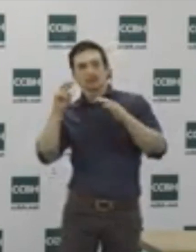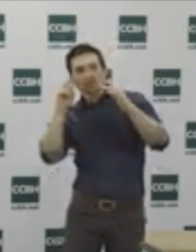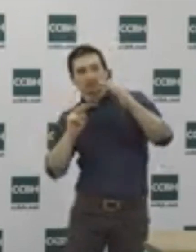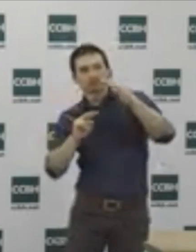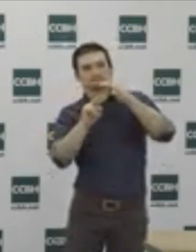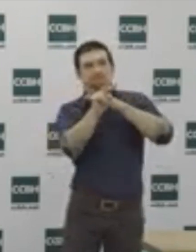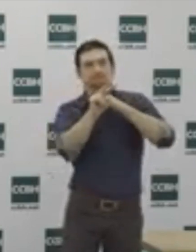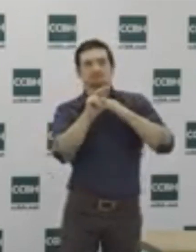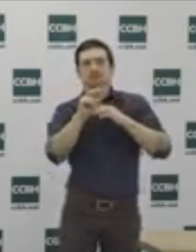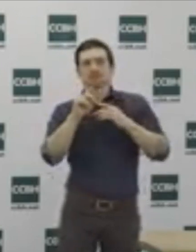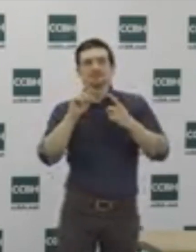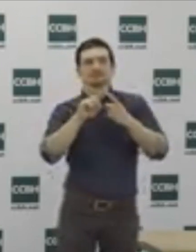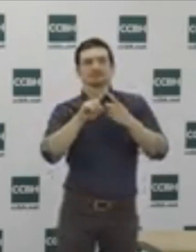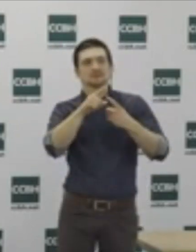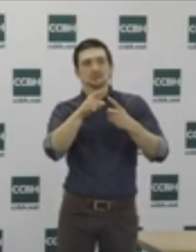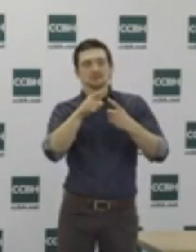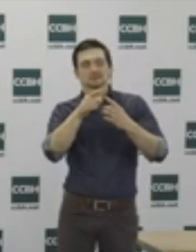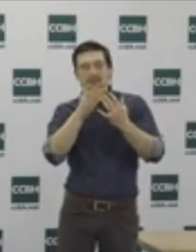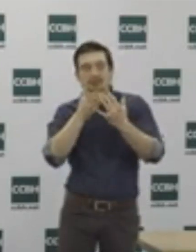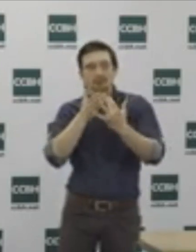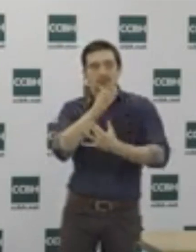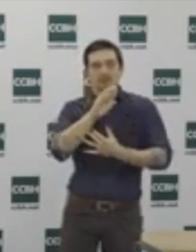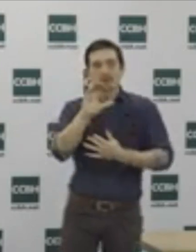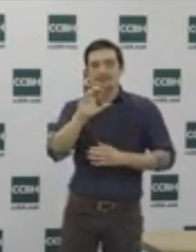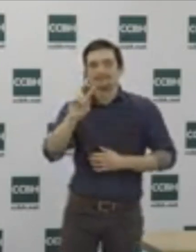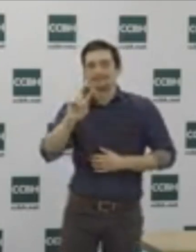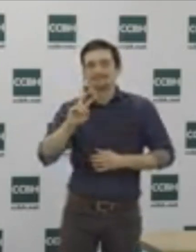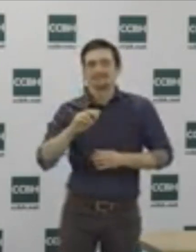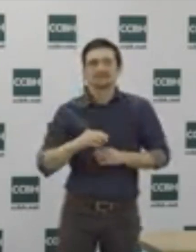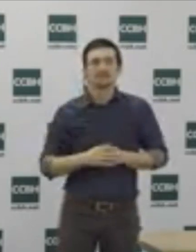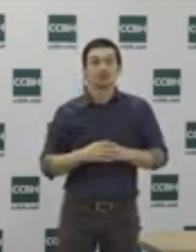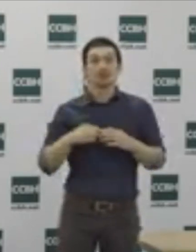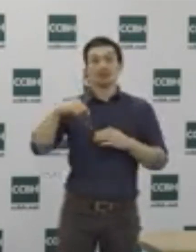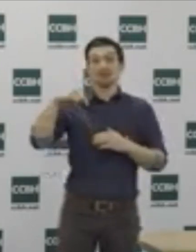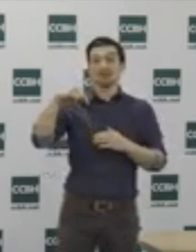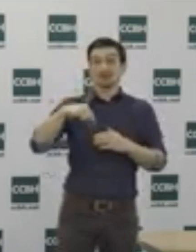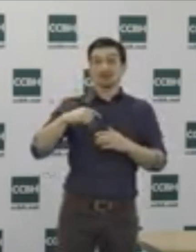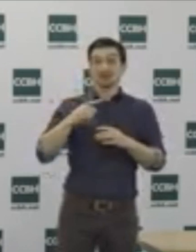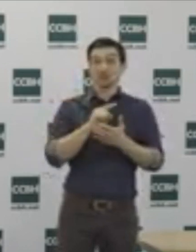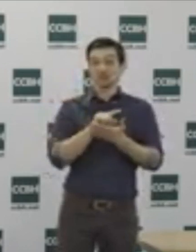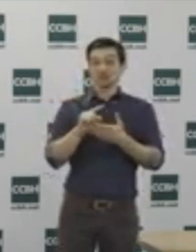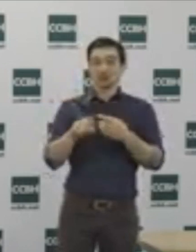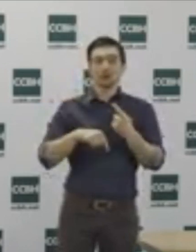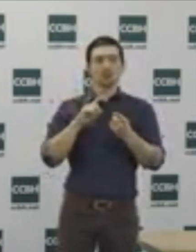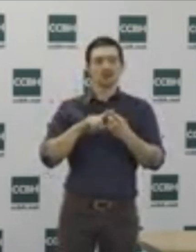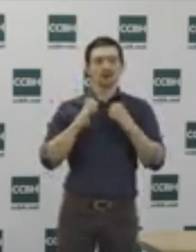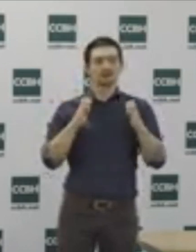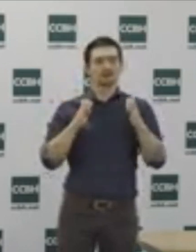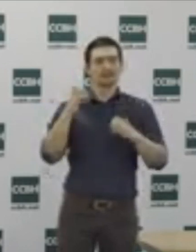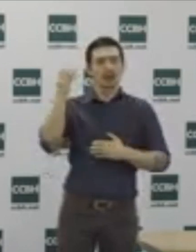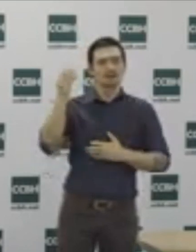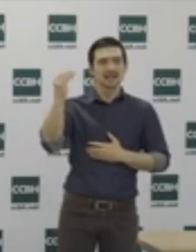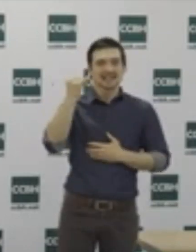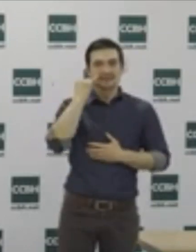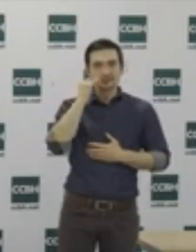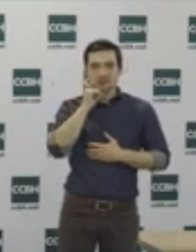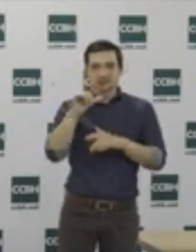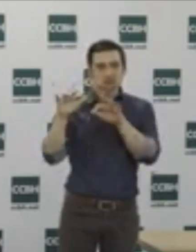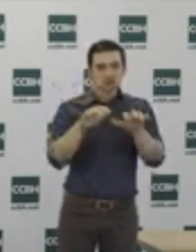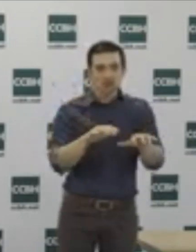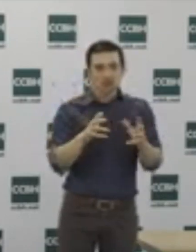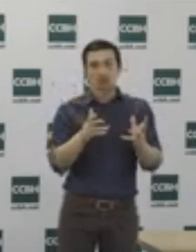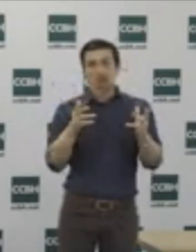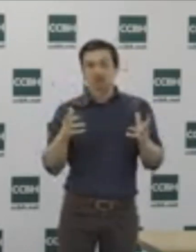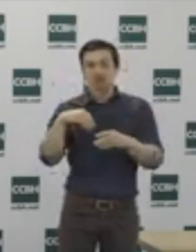so this week, this weekend, as you hopefully exercise safely, maybe outdoors if it doesn't snow too much